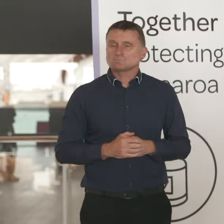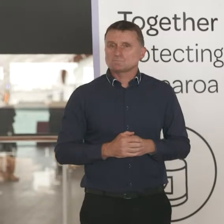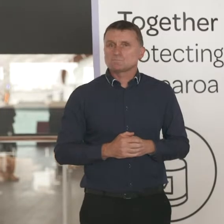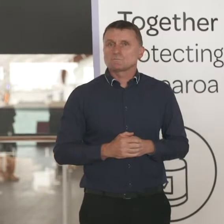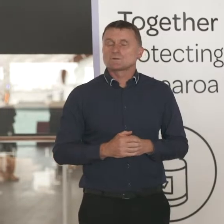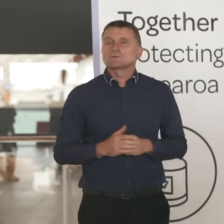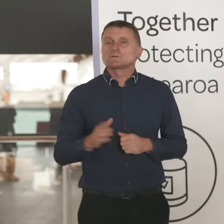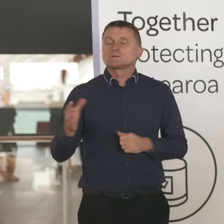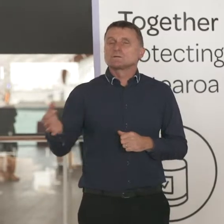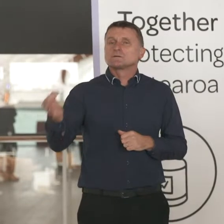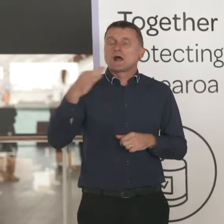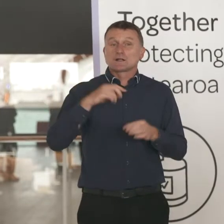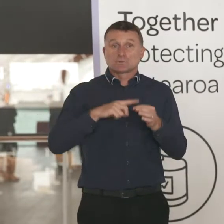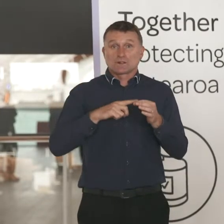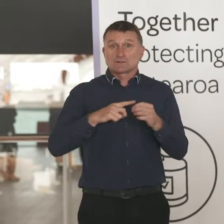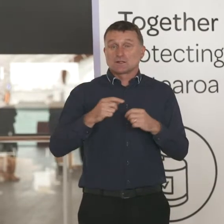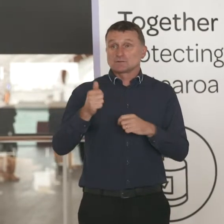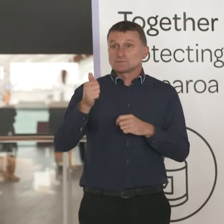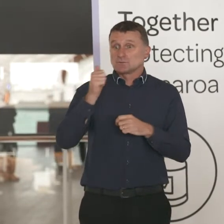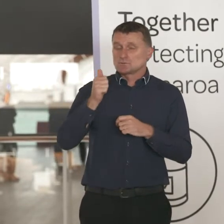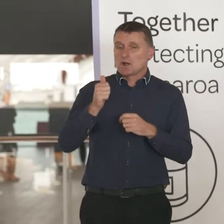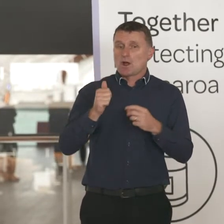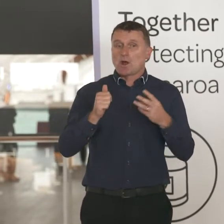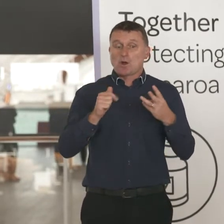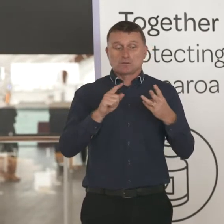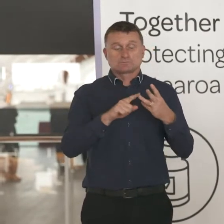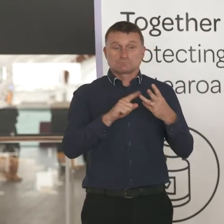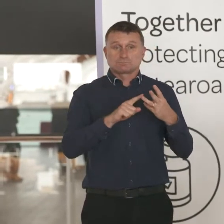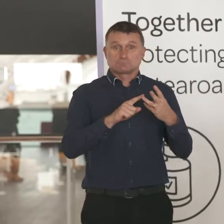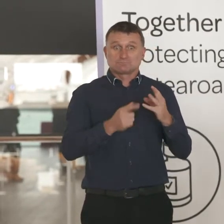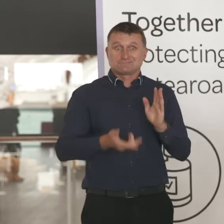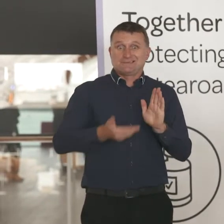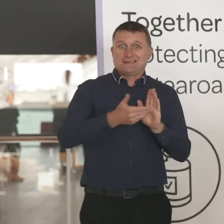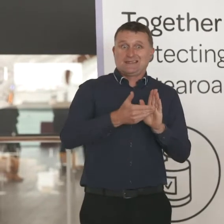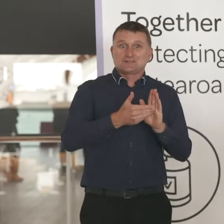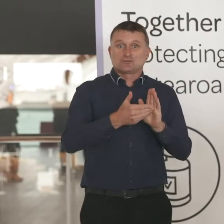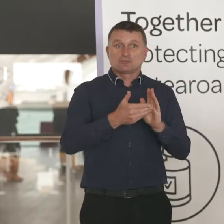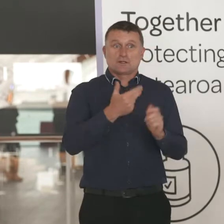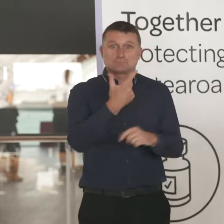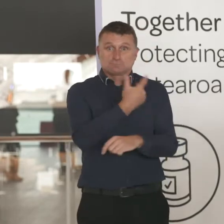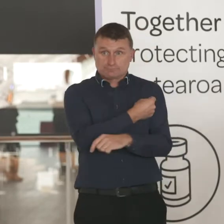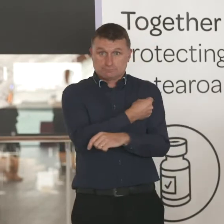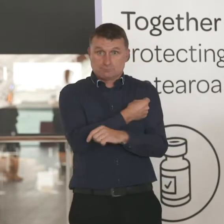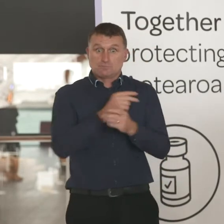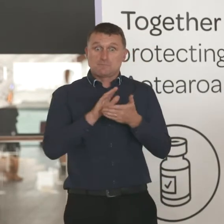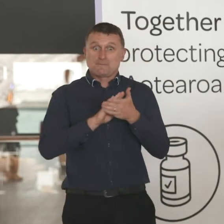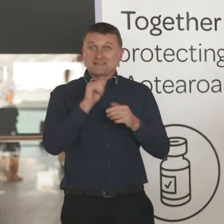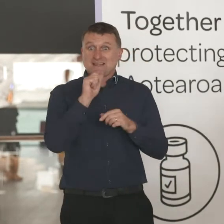people to wait after they've had a COVID infection before getting a booster? Do you want to talk to that?